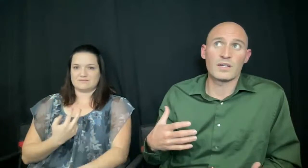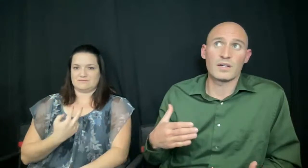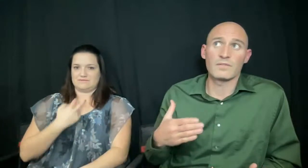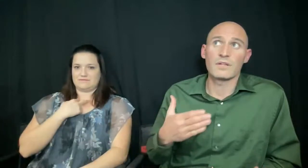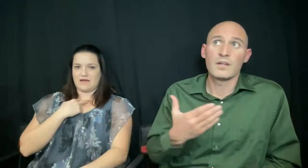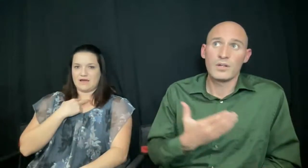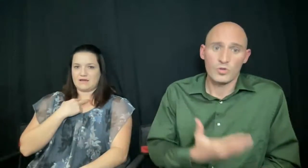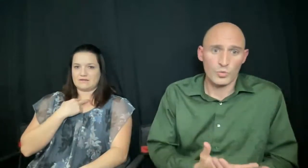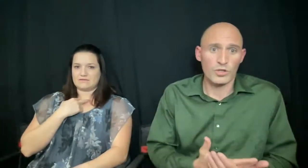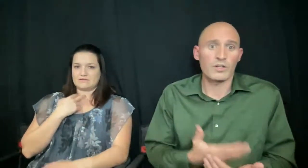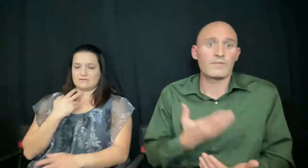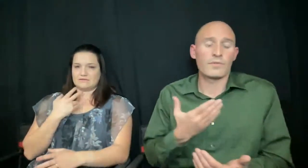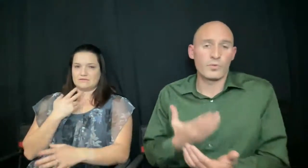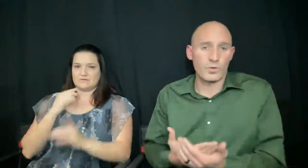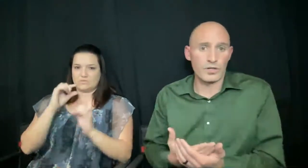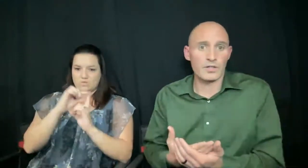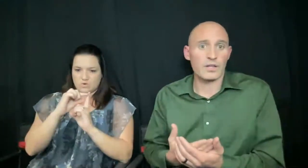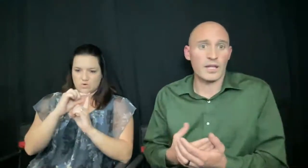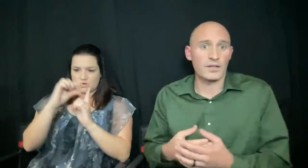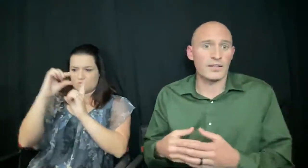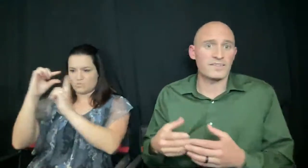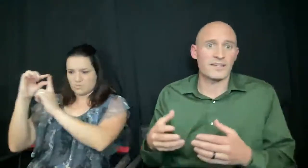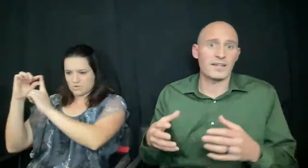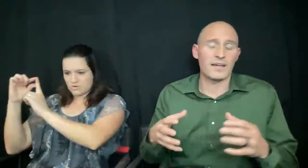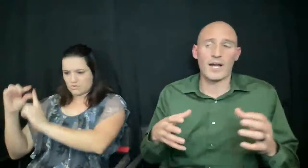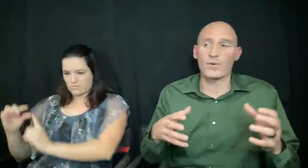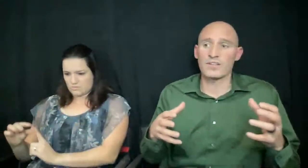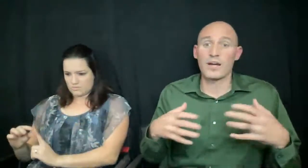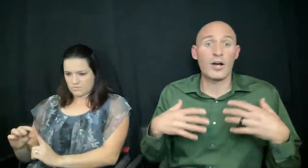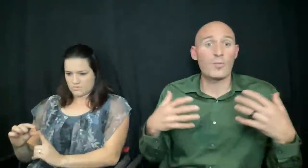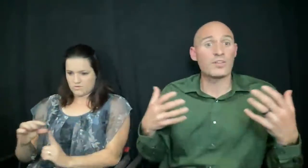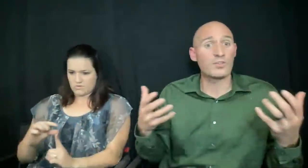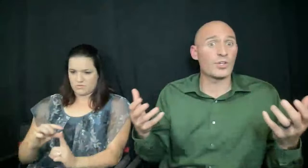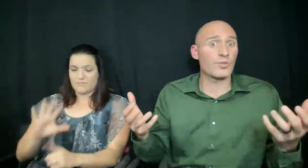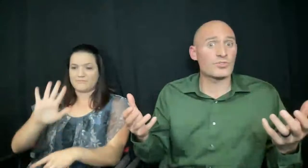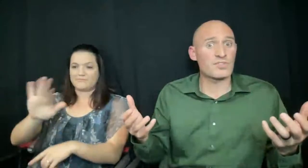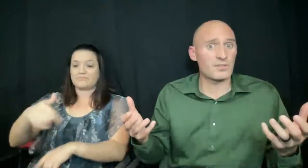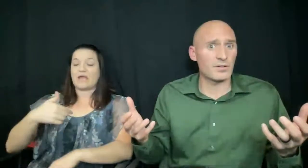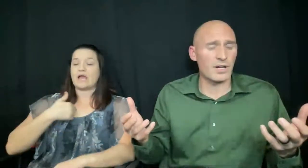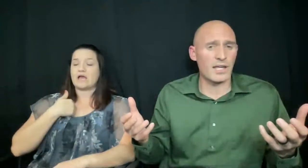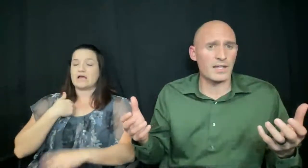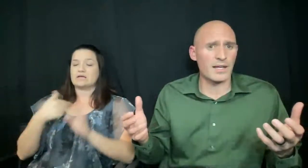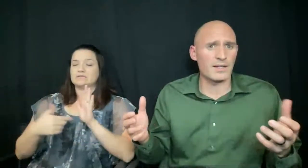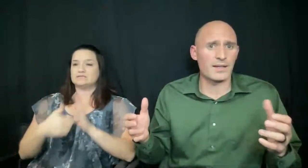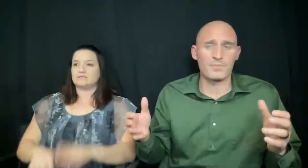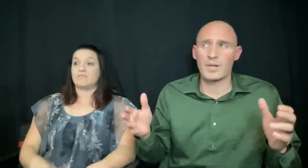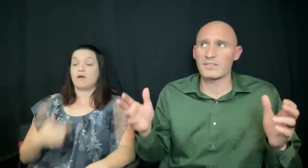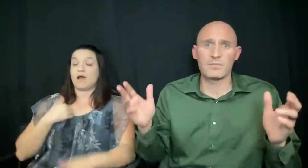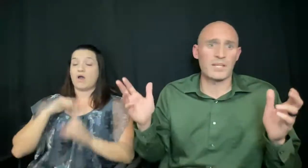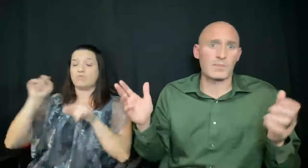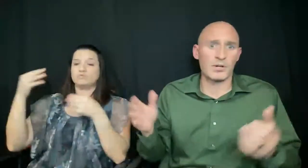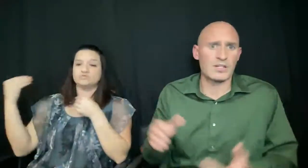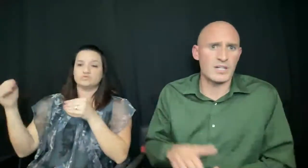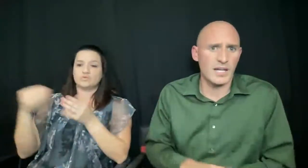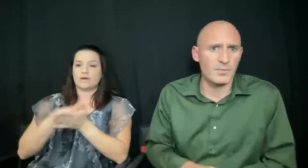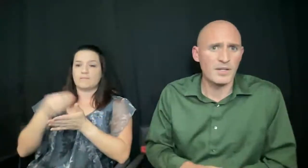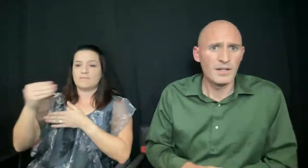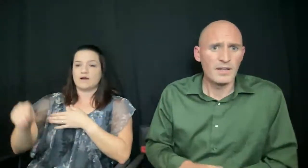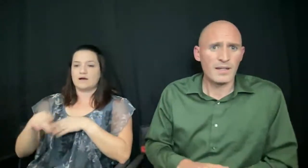of word for word. And let's say I want to say, oh, I went to the grocery store and I bought some blackberry jam. And